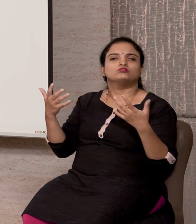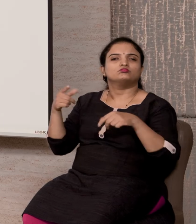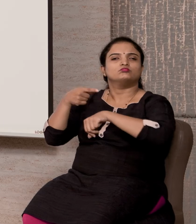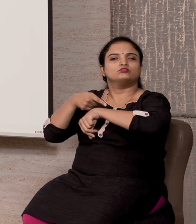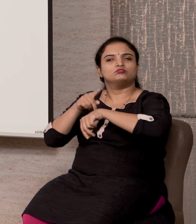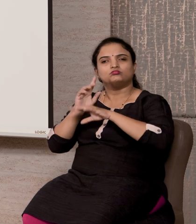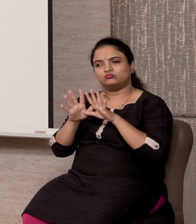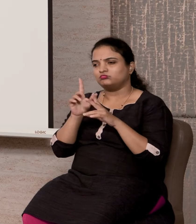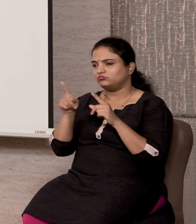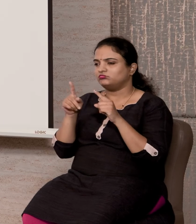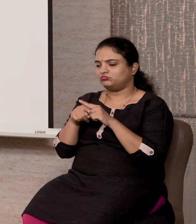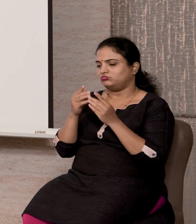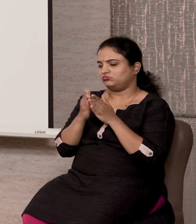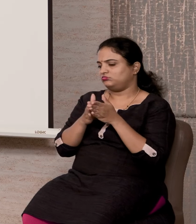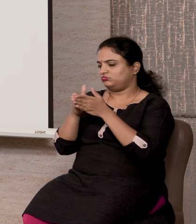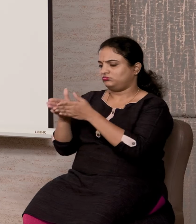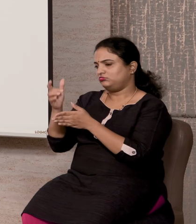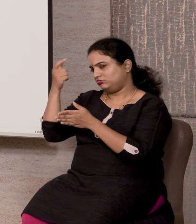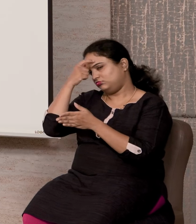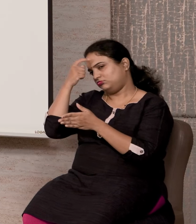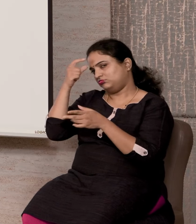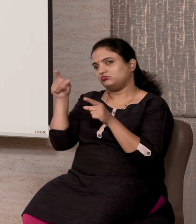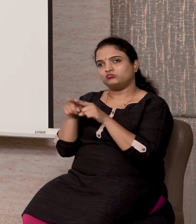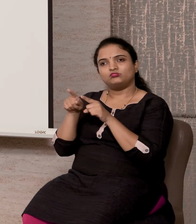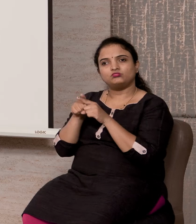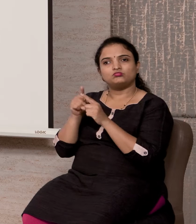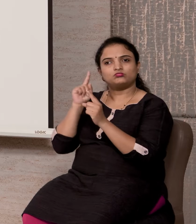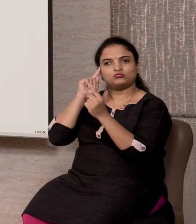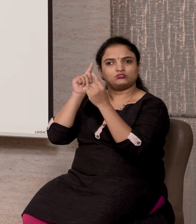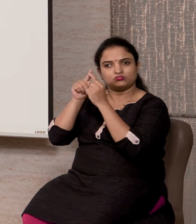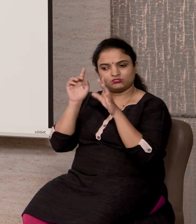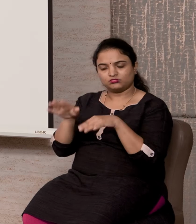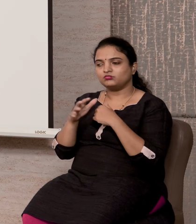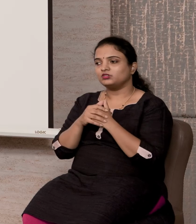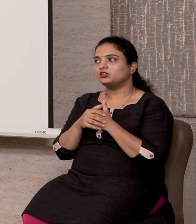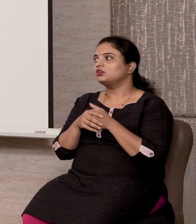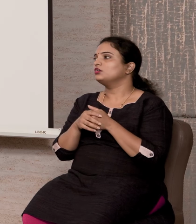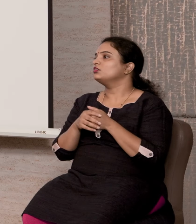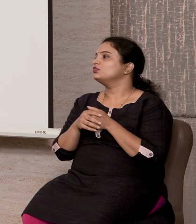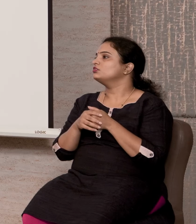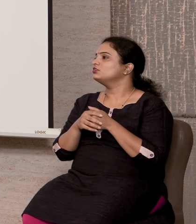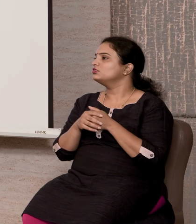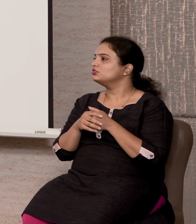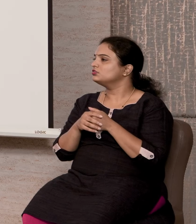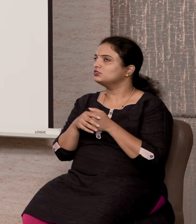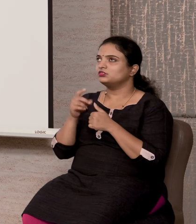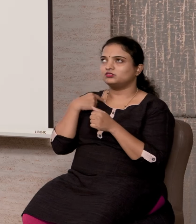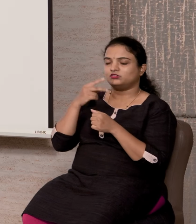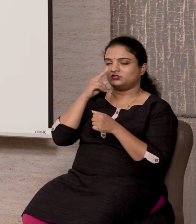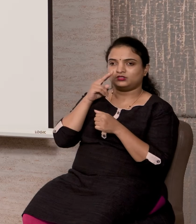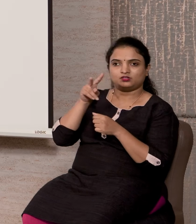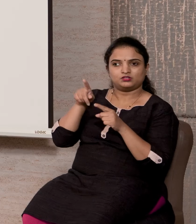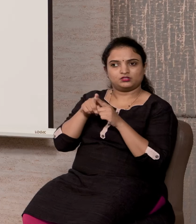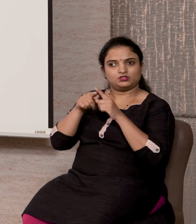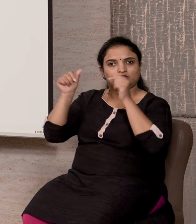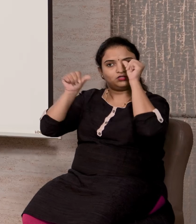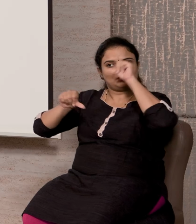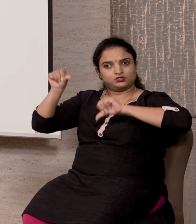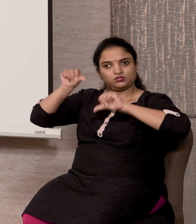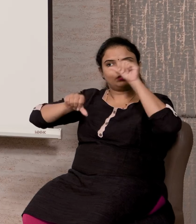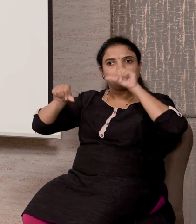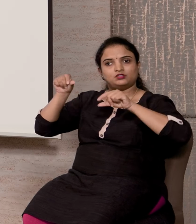can be, separate problems that each of us could target, which is, can visually impaired students do science?